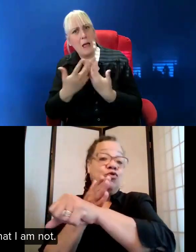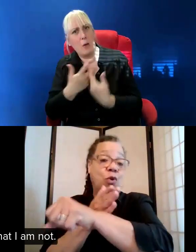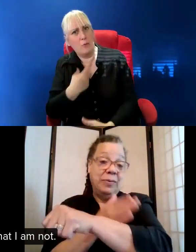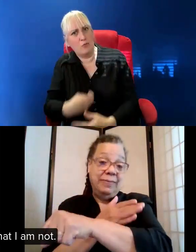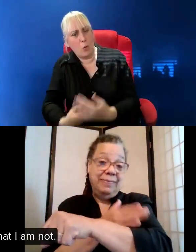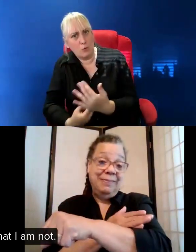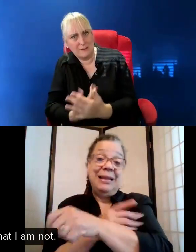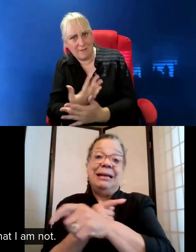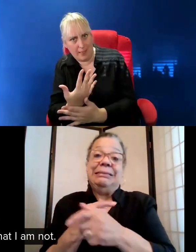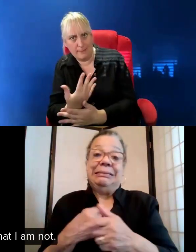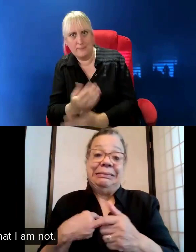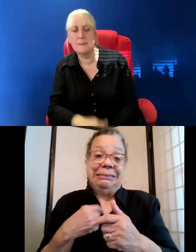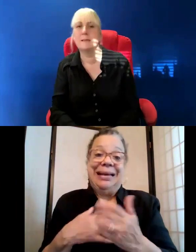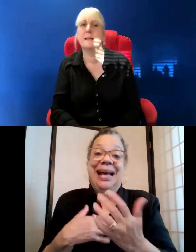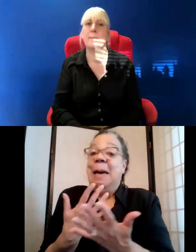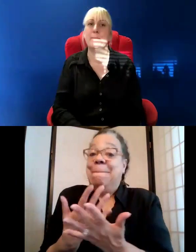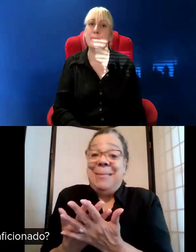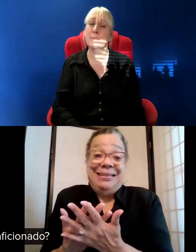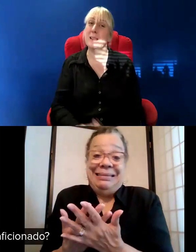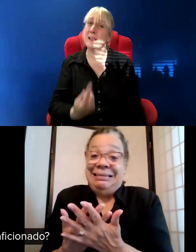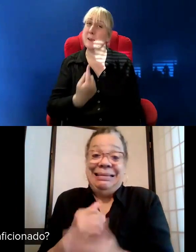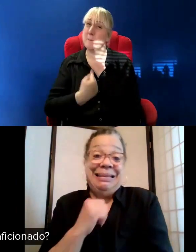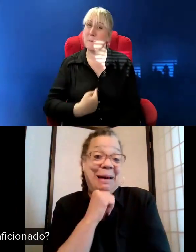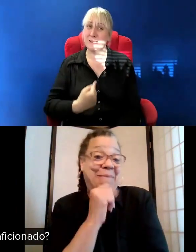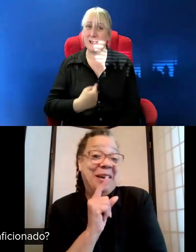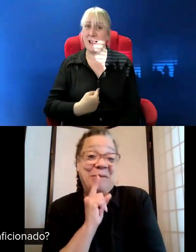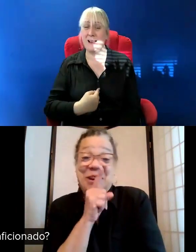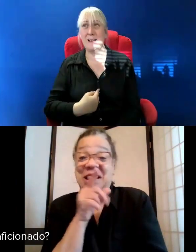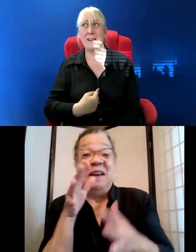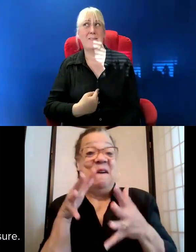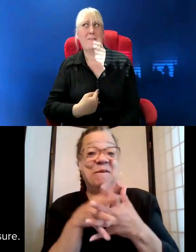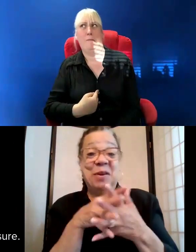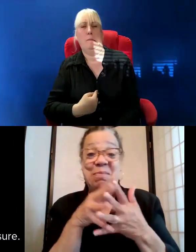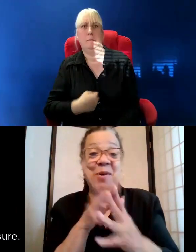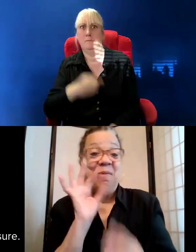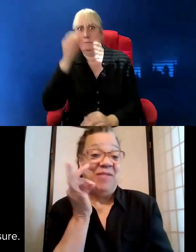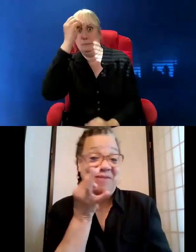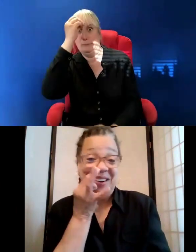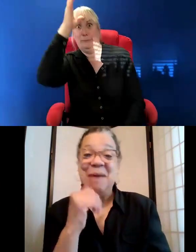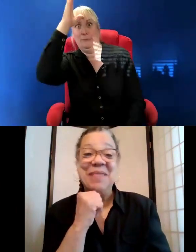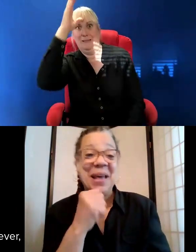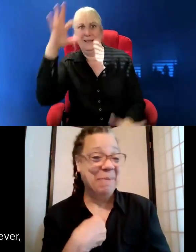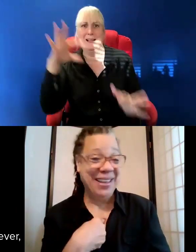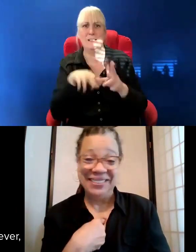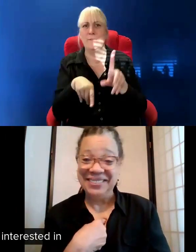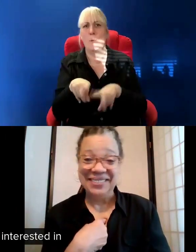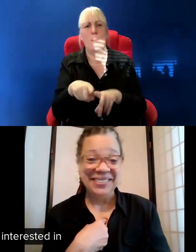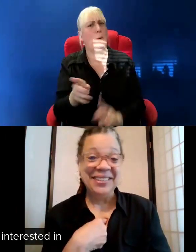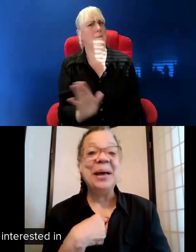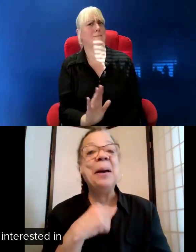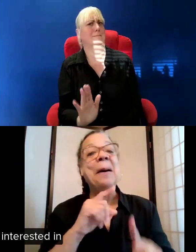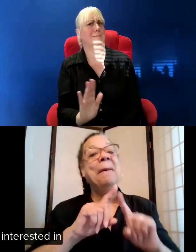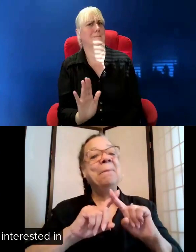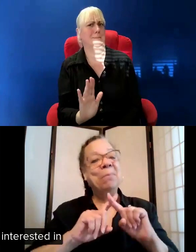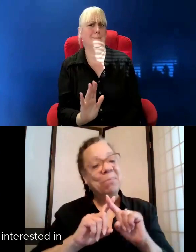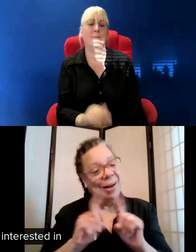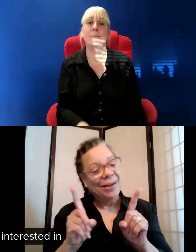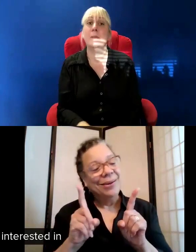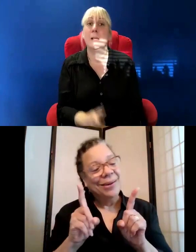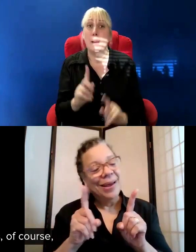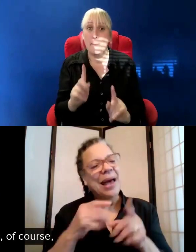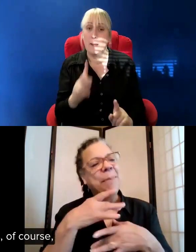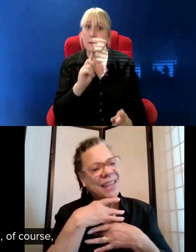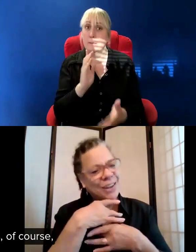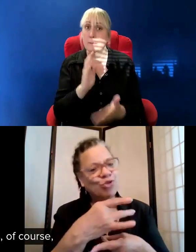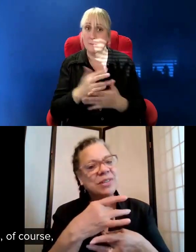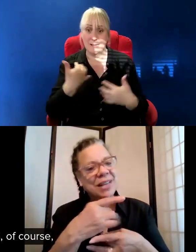that I'm not a football aficionado, not sure. However, I am just very interested